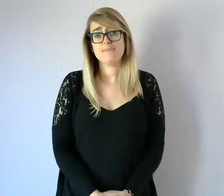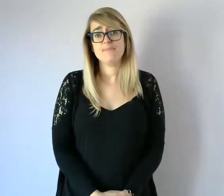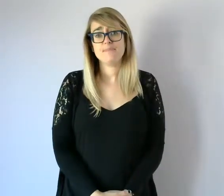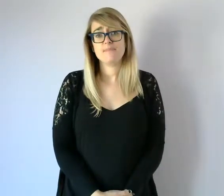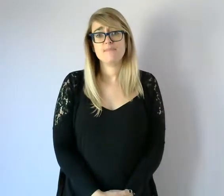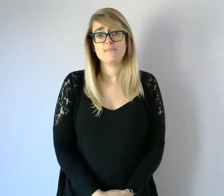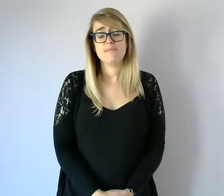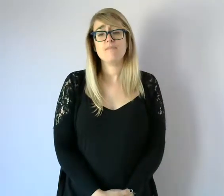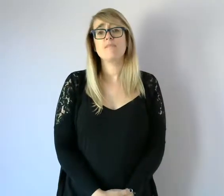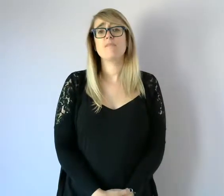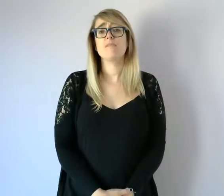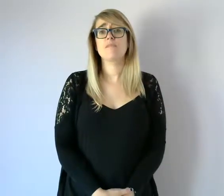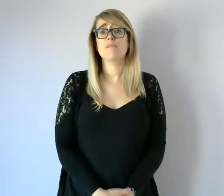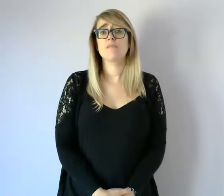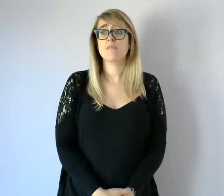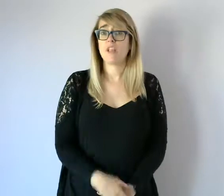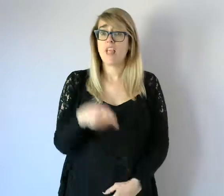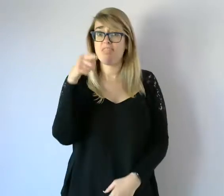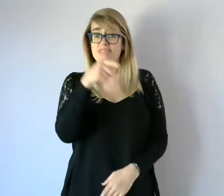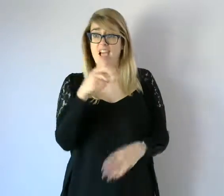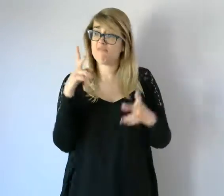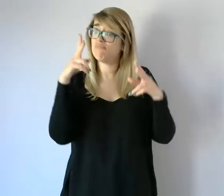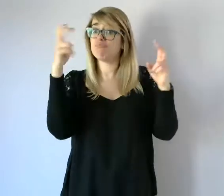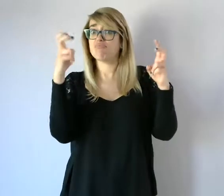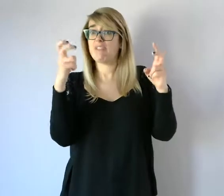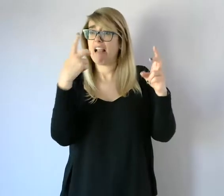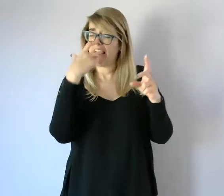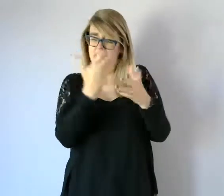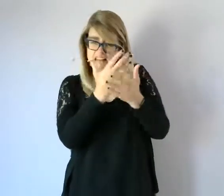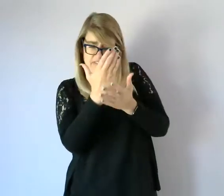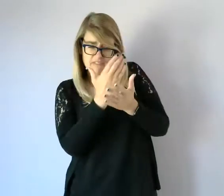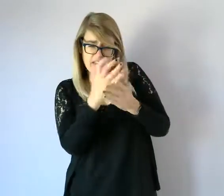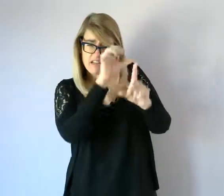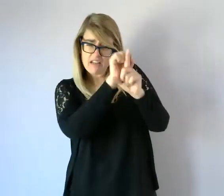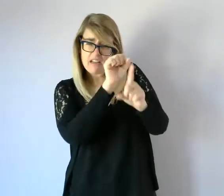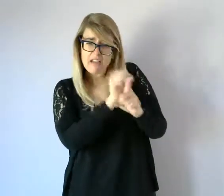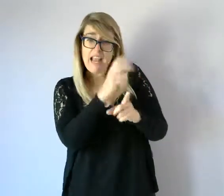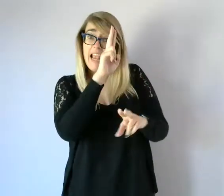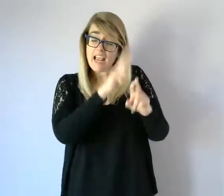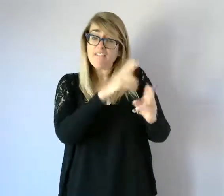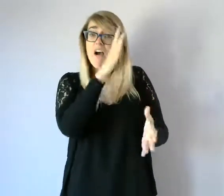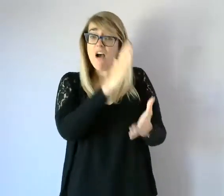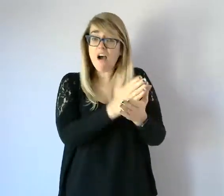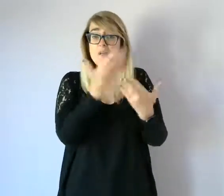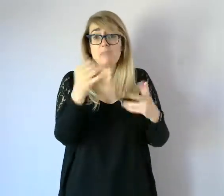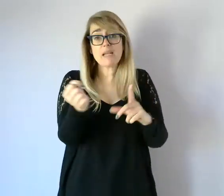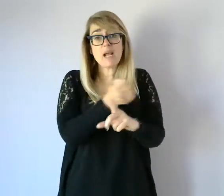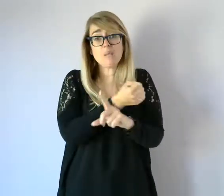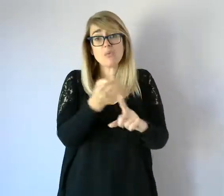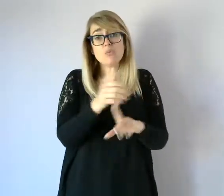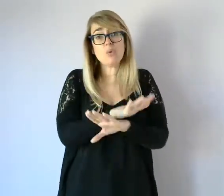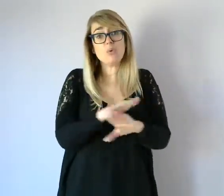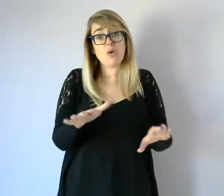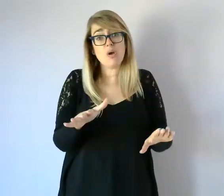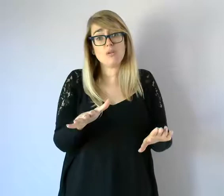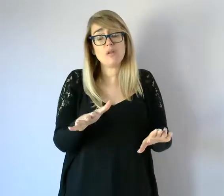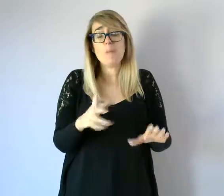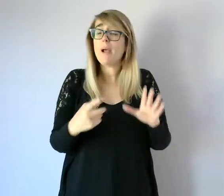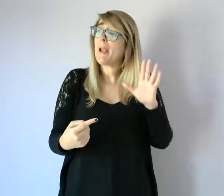In determining whether or not abuse has taken place, it is important to remember that intent is not the